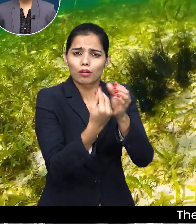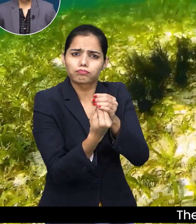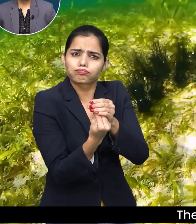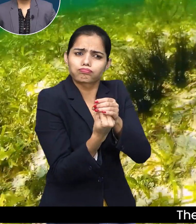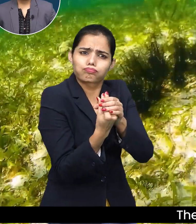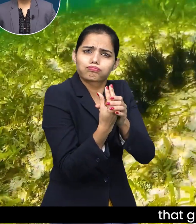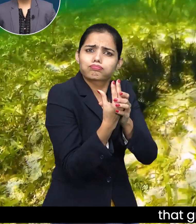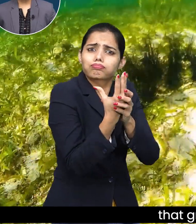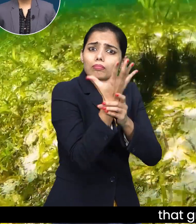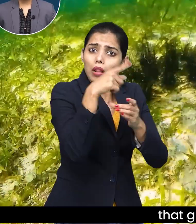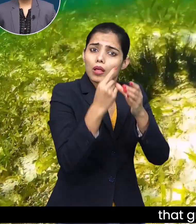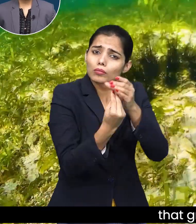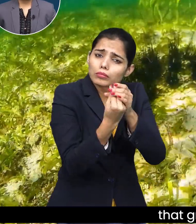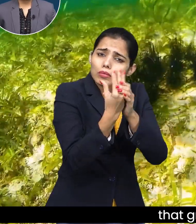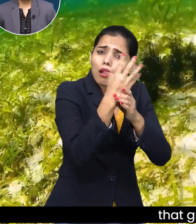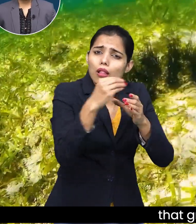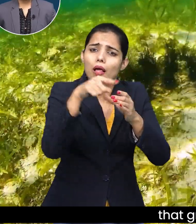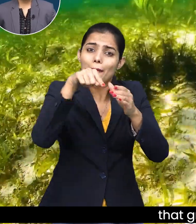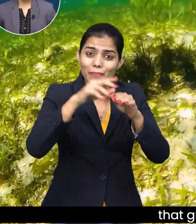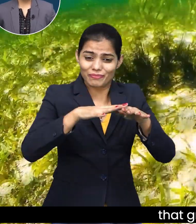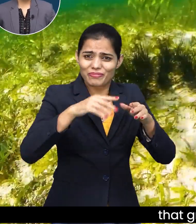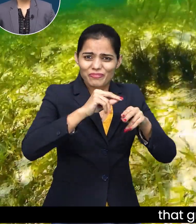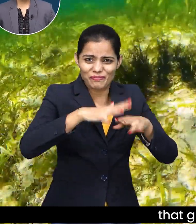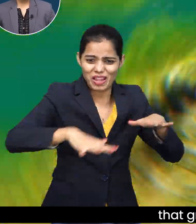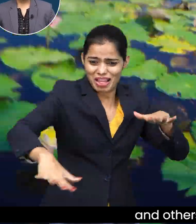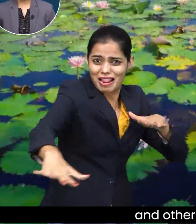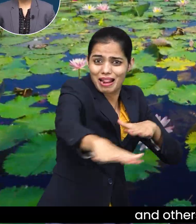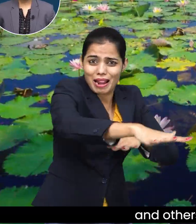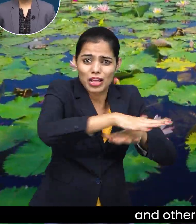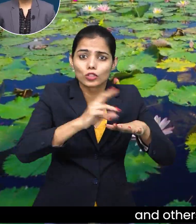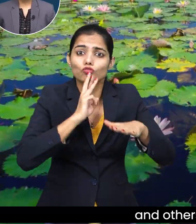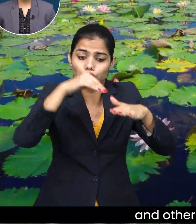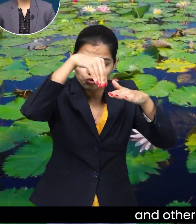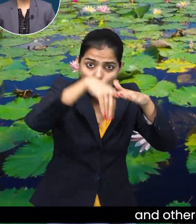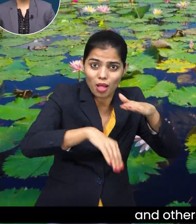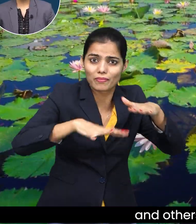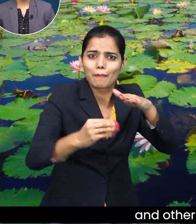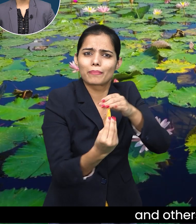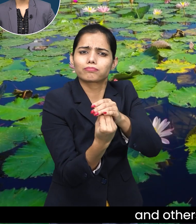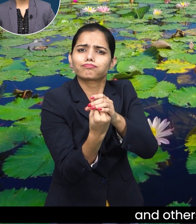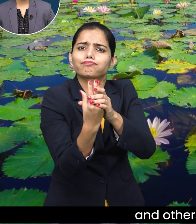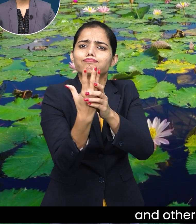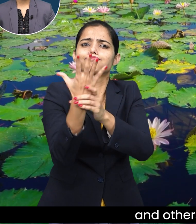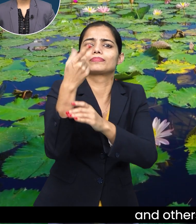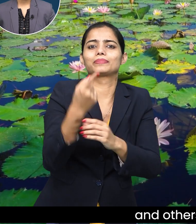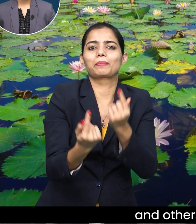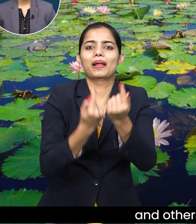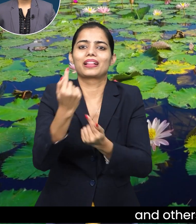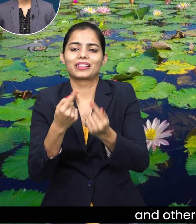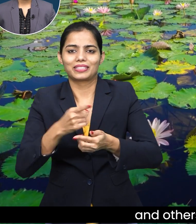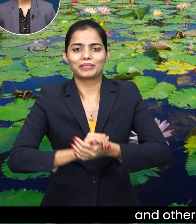There are plants that grow underwater and others that float on water.